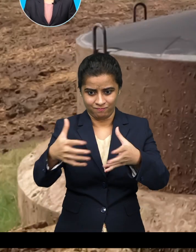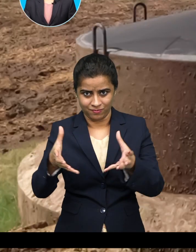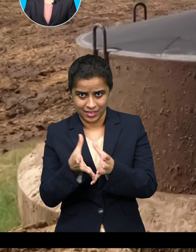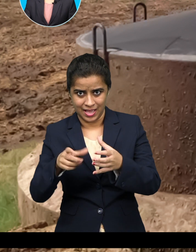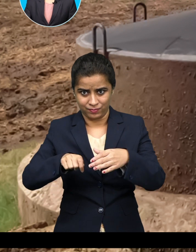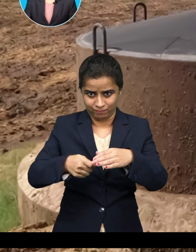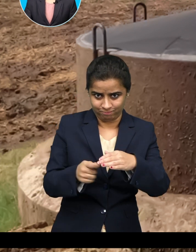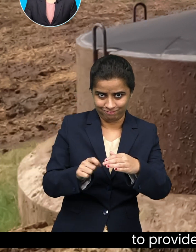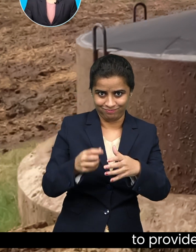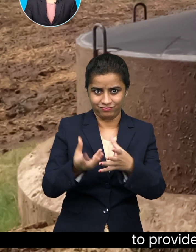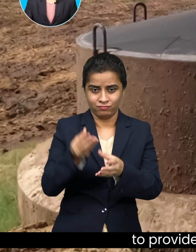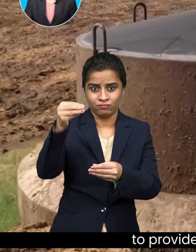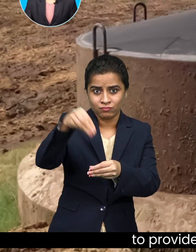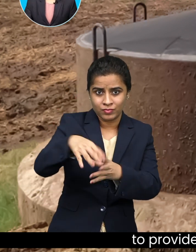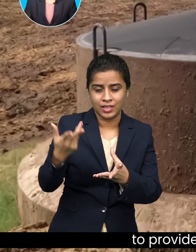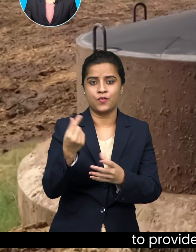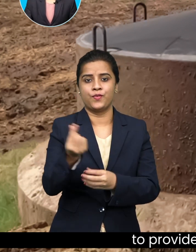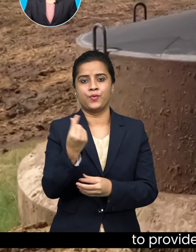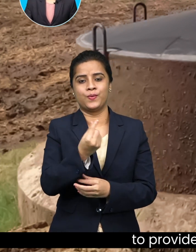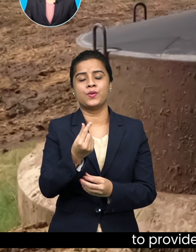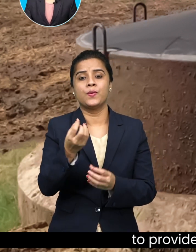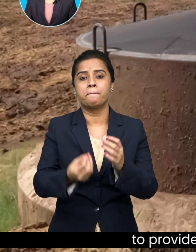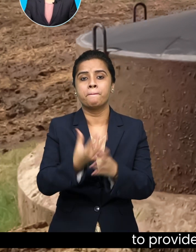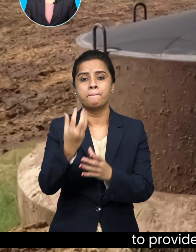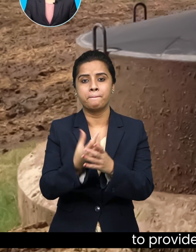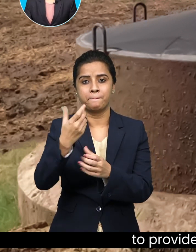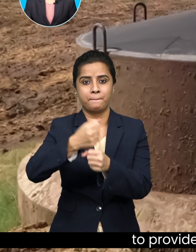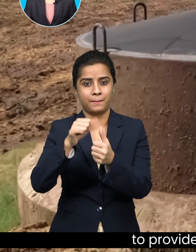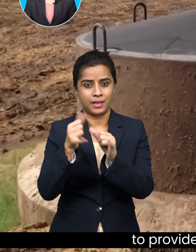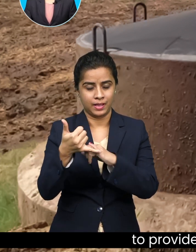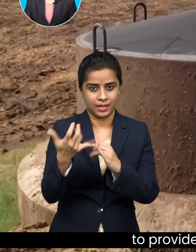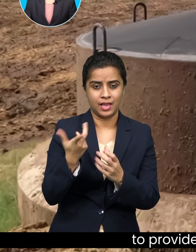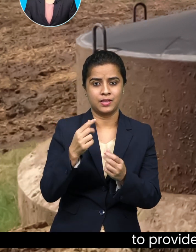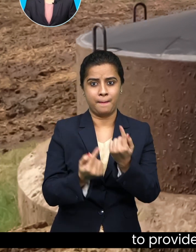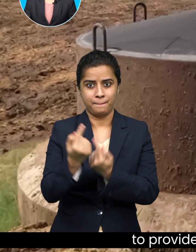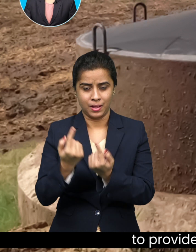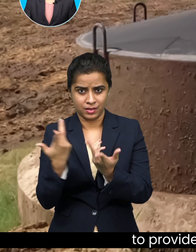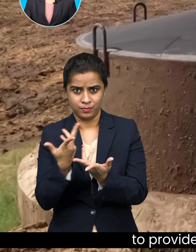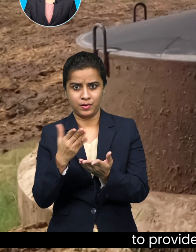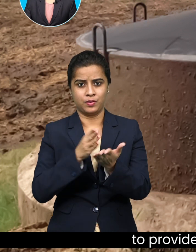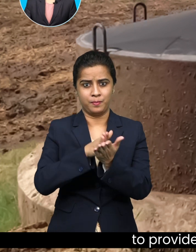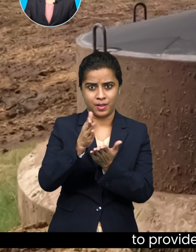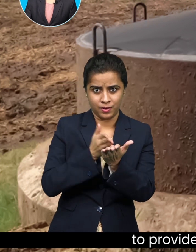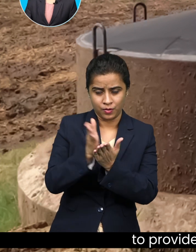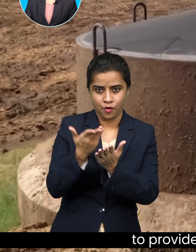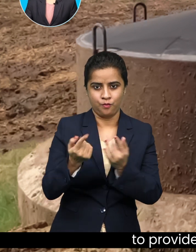plants to provide biogas and manure for fields.